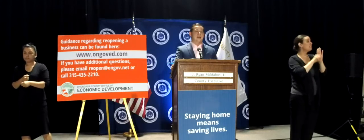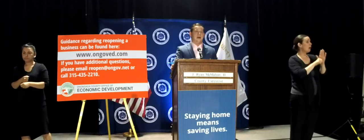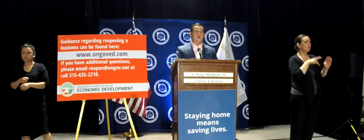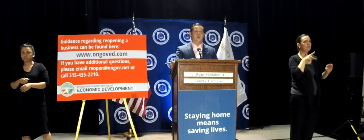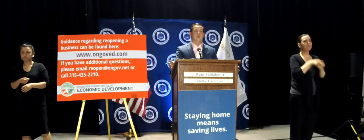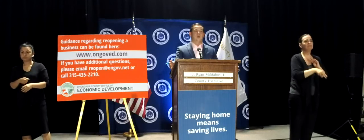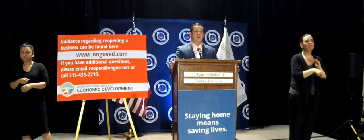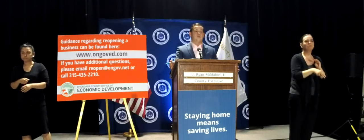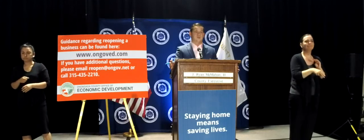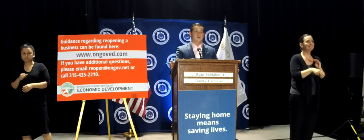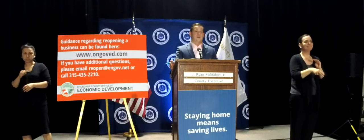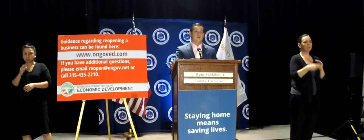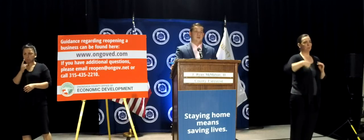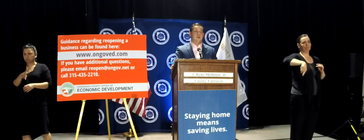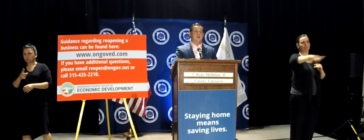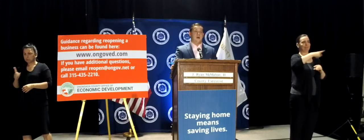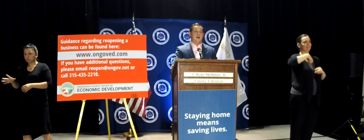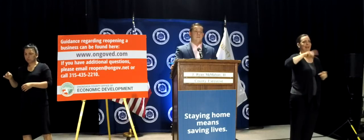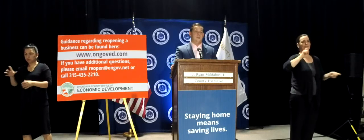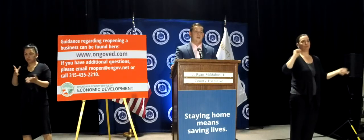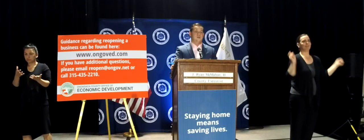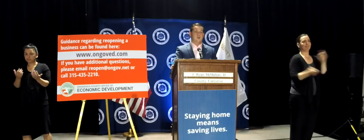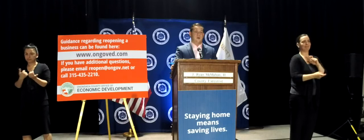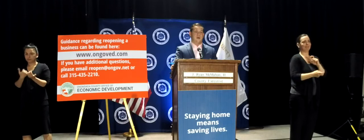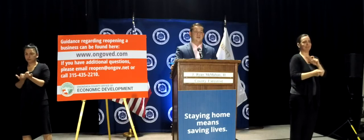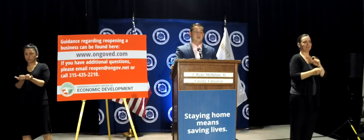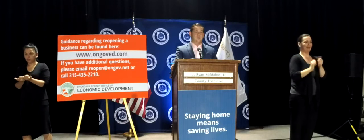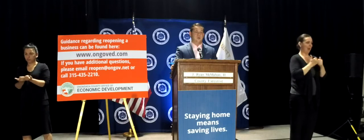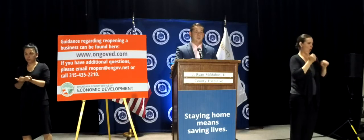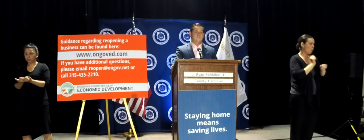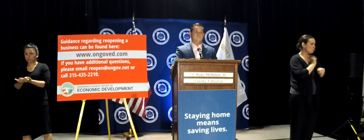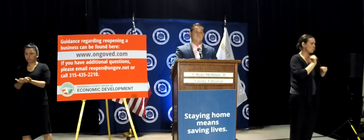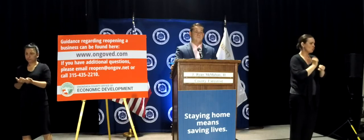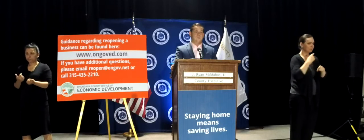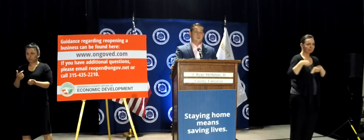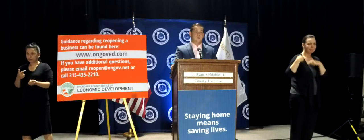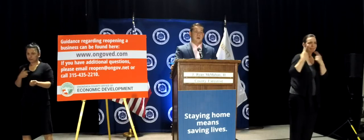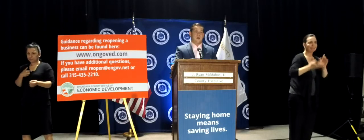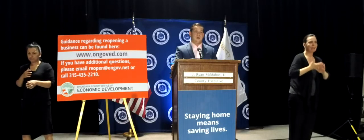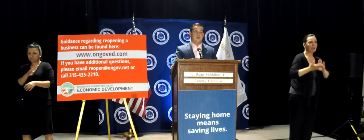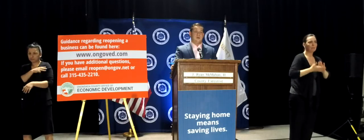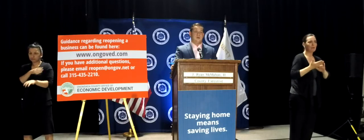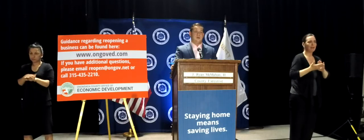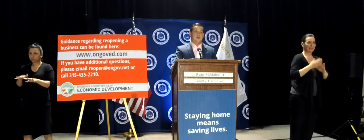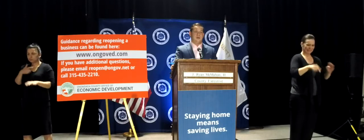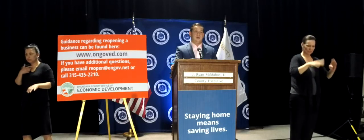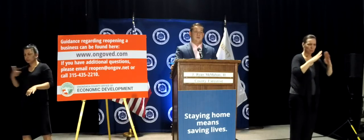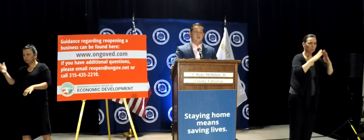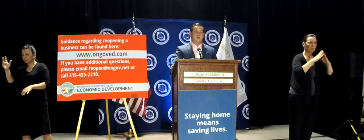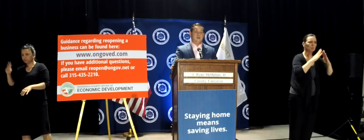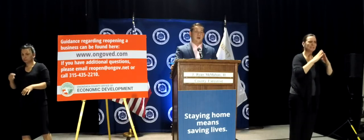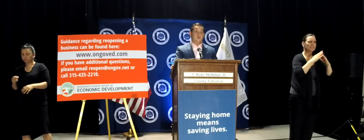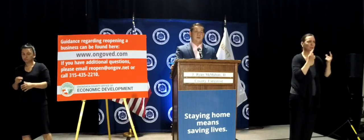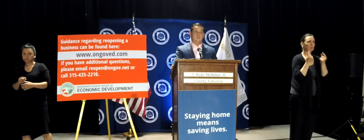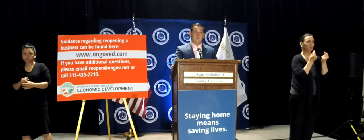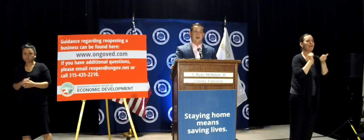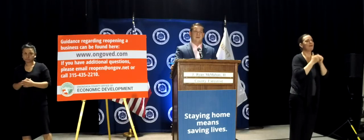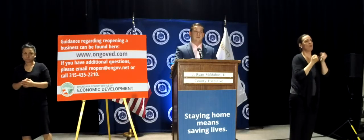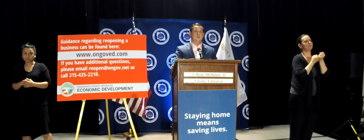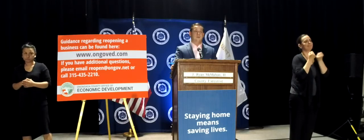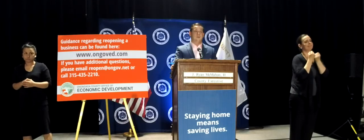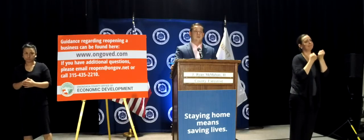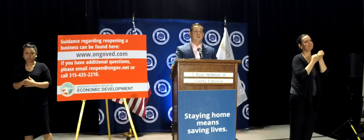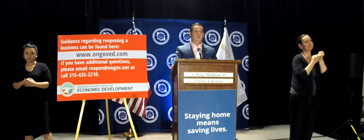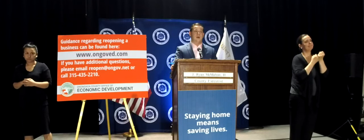that's the reality where we are fiscally. And so as a community, when you need government, you